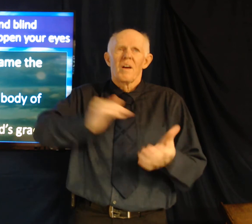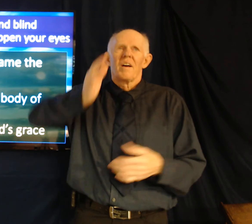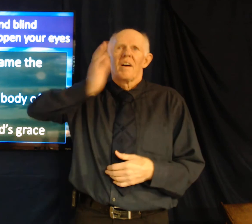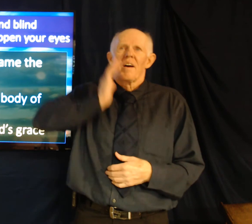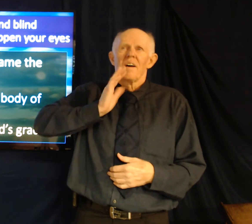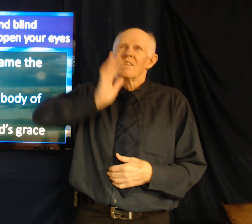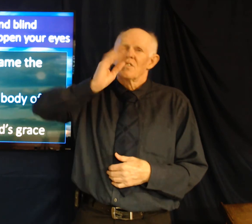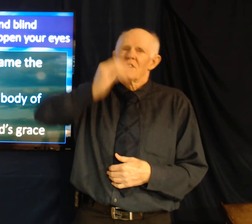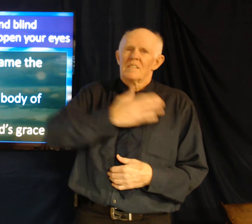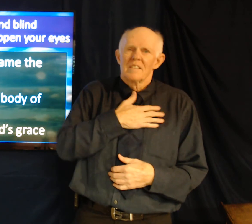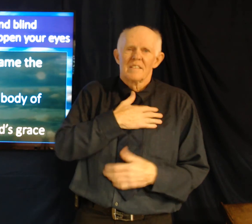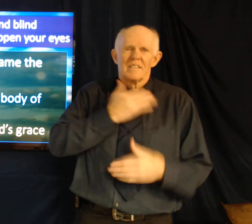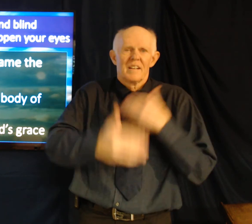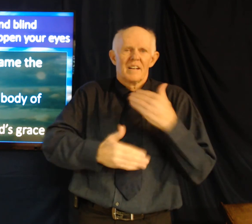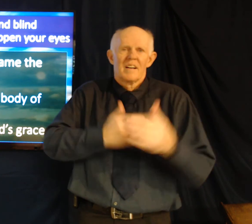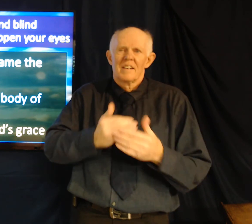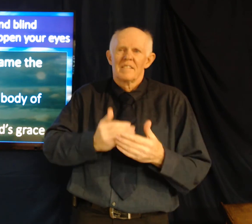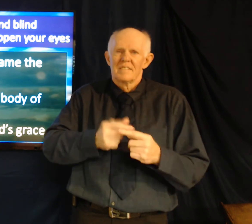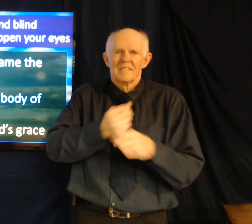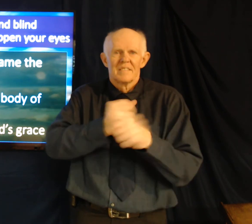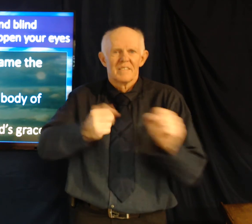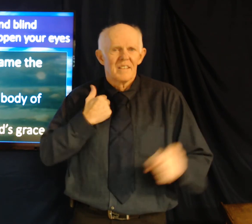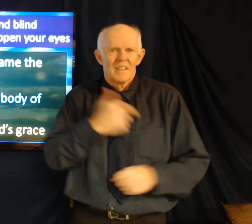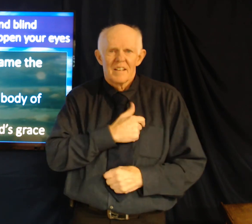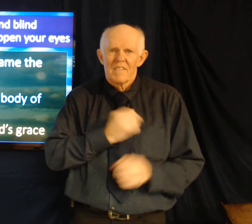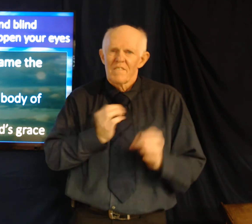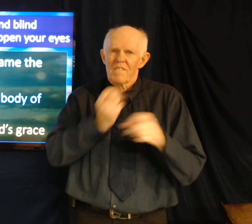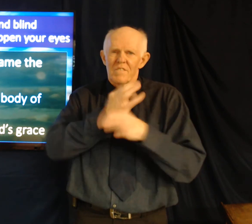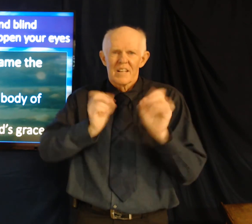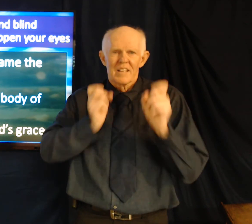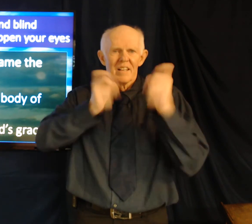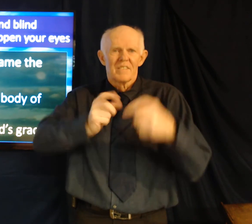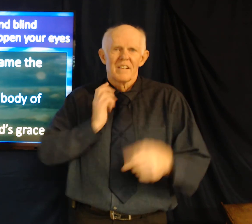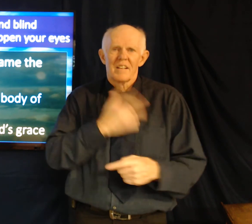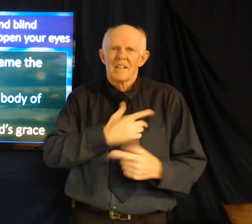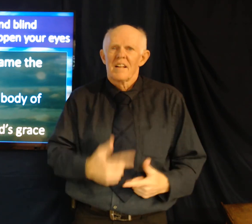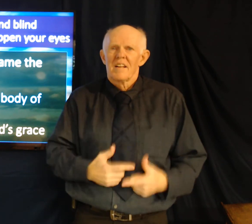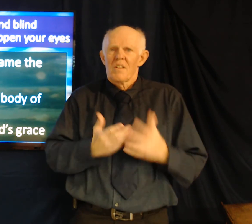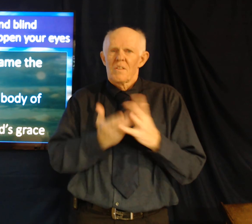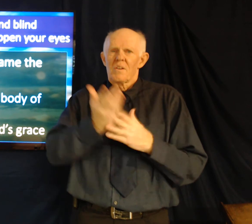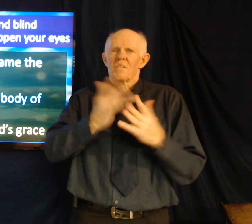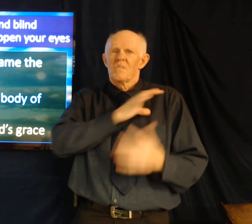the glory of god he saves us and he frees us from our sins